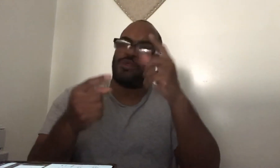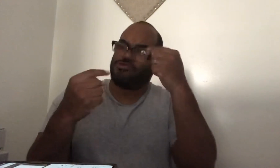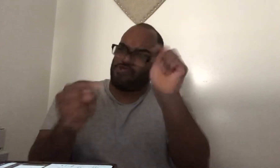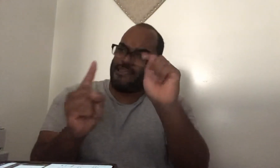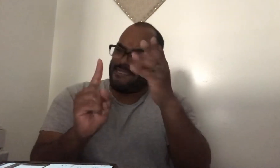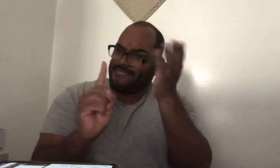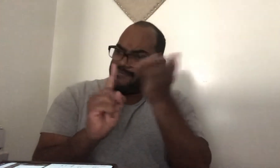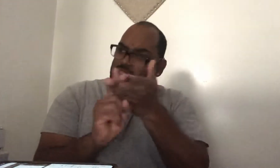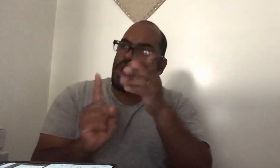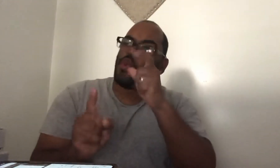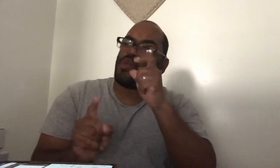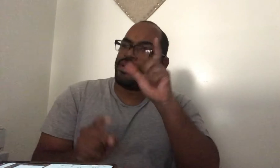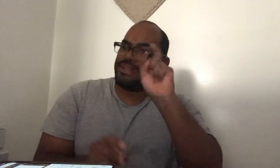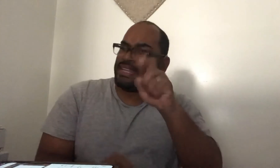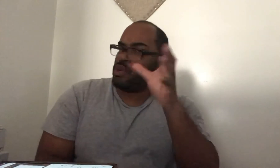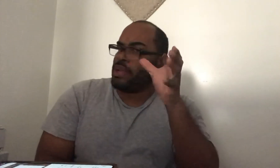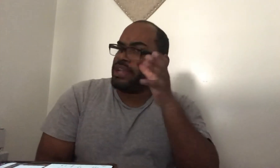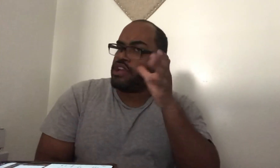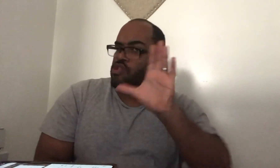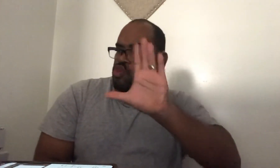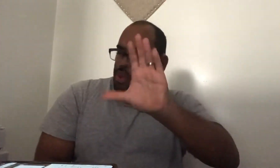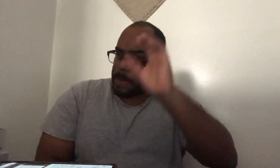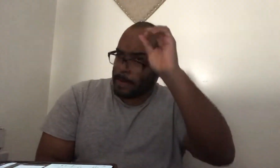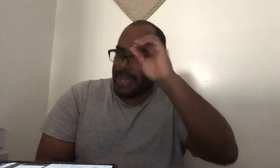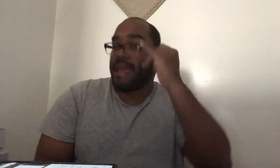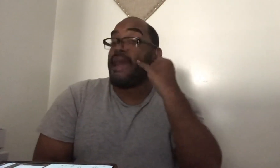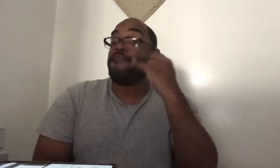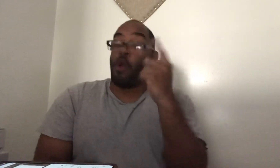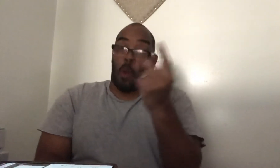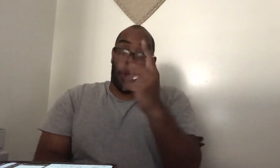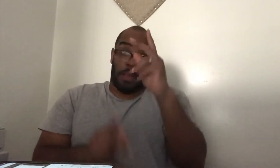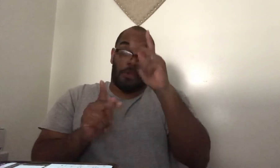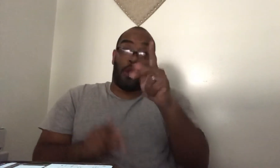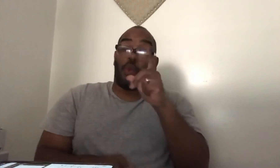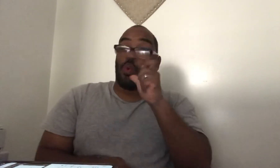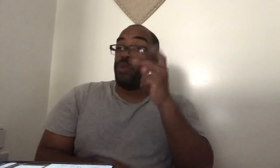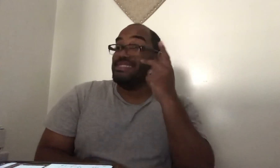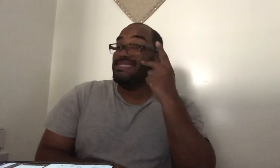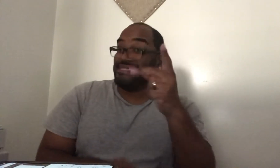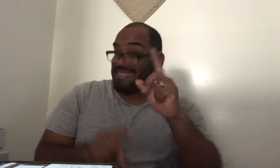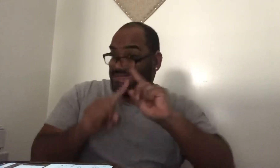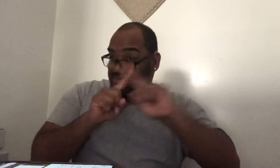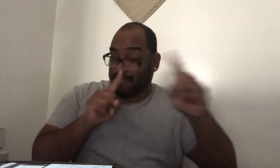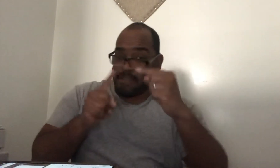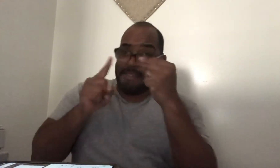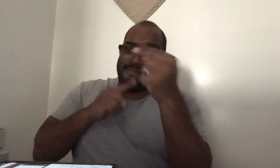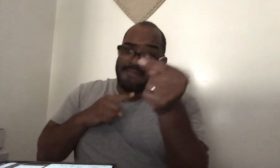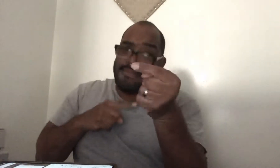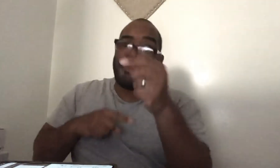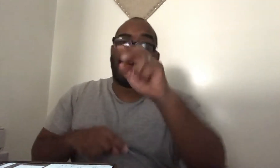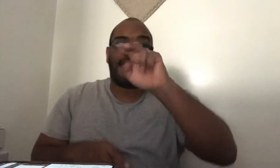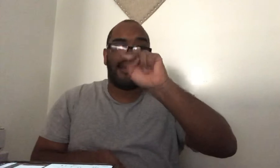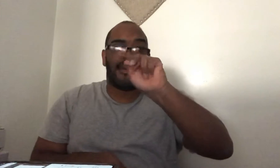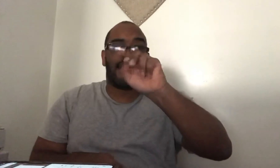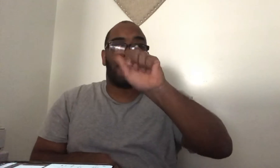your opinion? If the only person who sees your topic differently than you do is a Nazi, you can leave them out of the